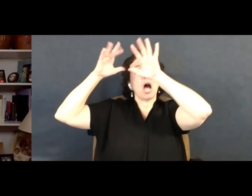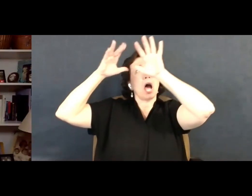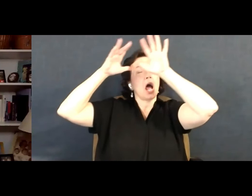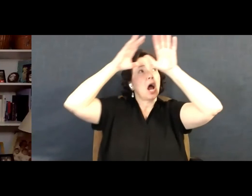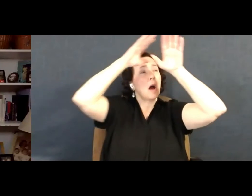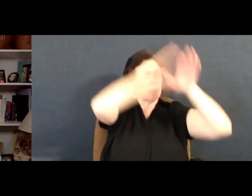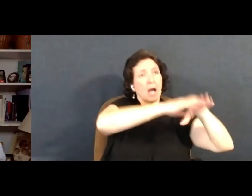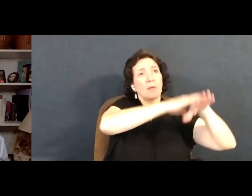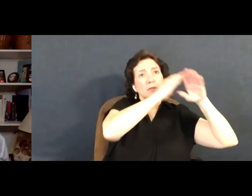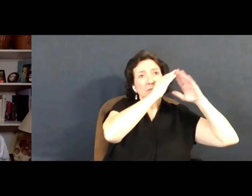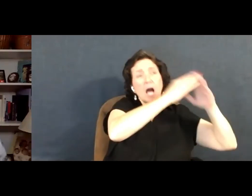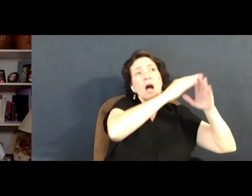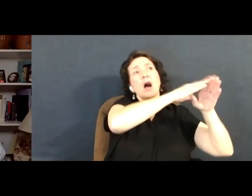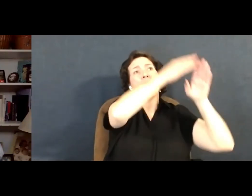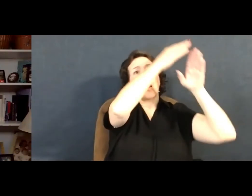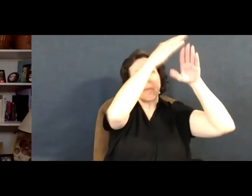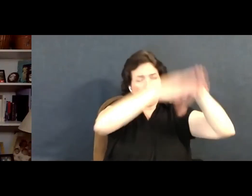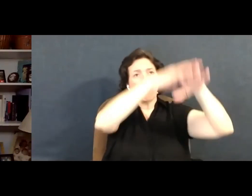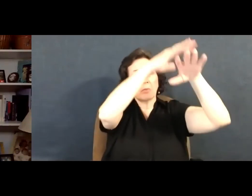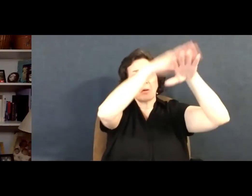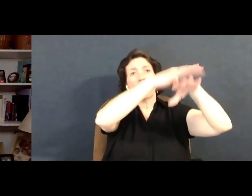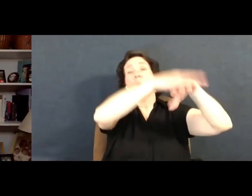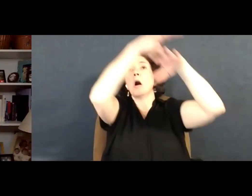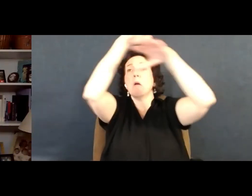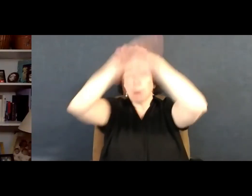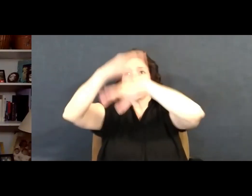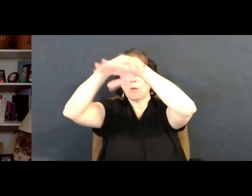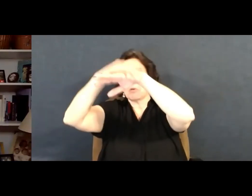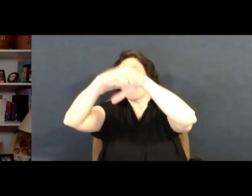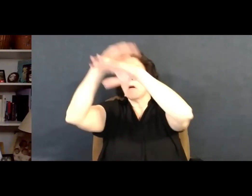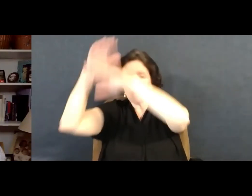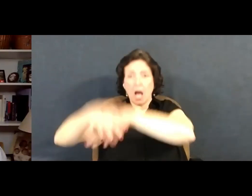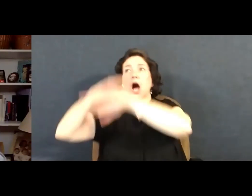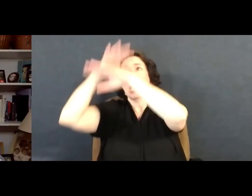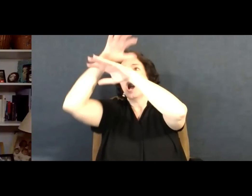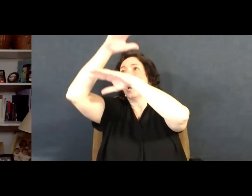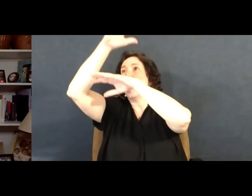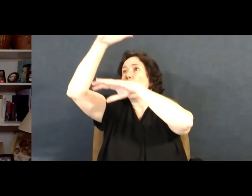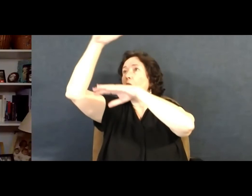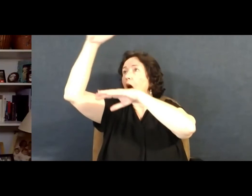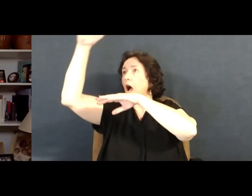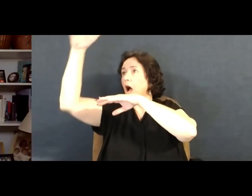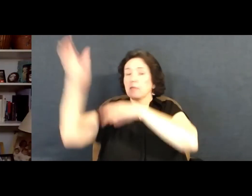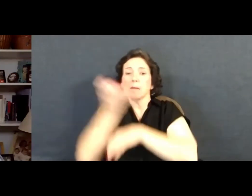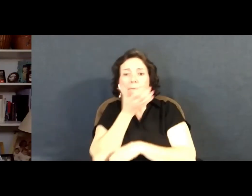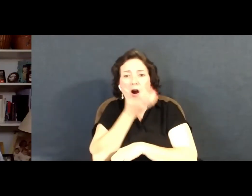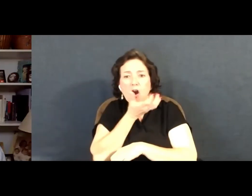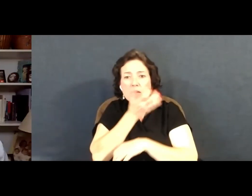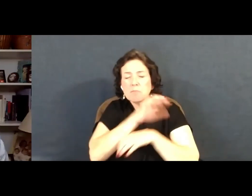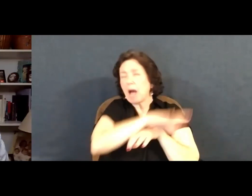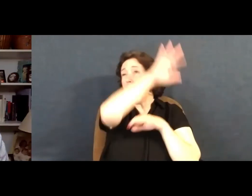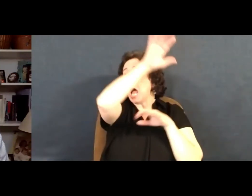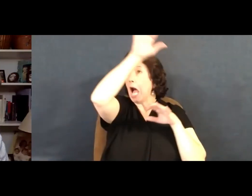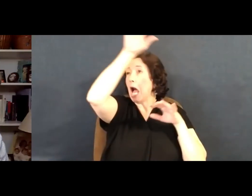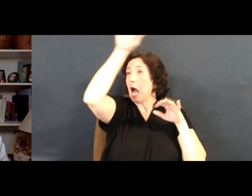the outhouse, off the milk house, and off the barn into the air in a big old arc heading for the back of the farm. As that